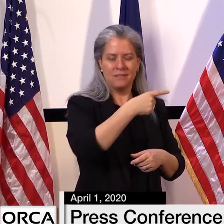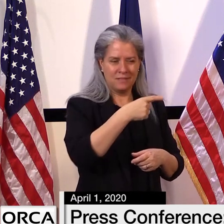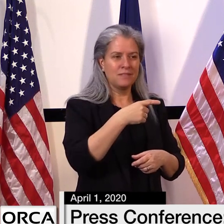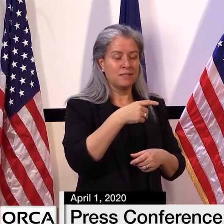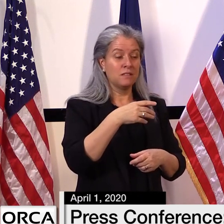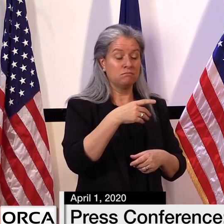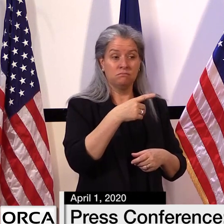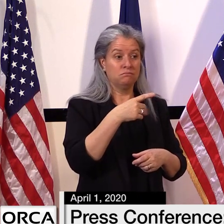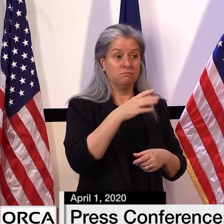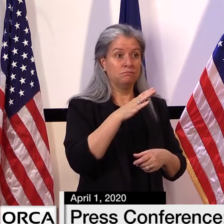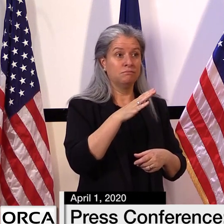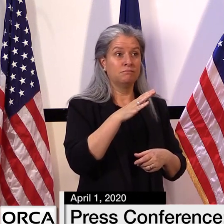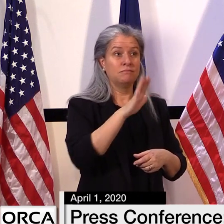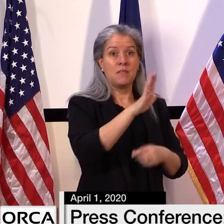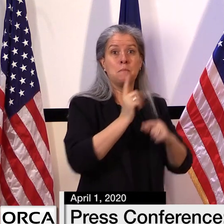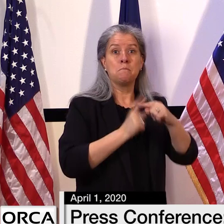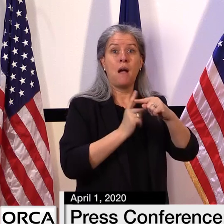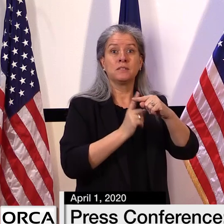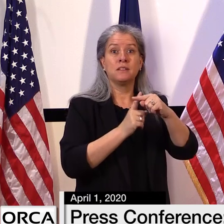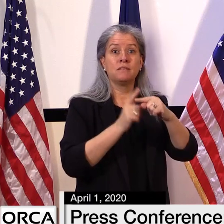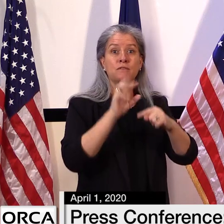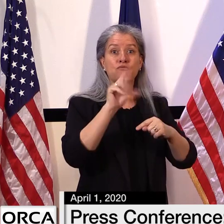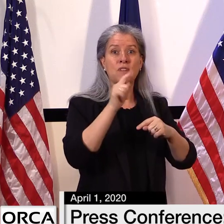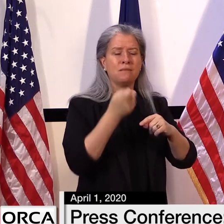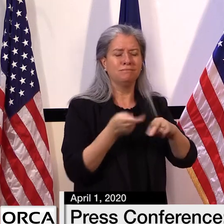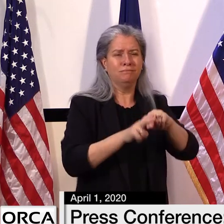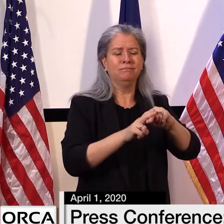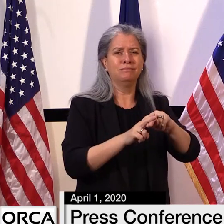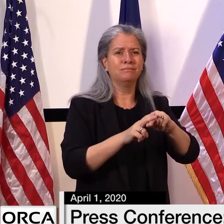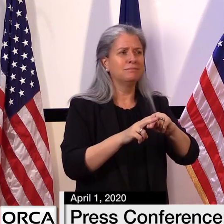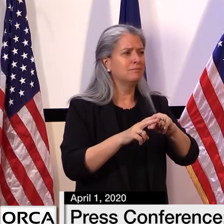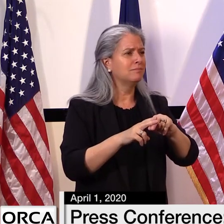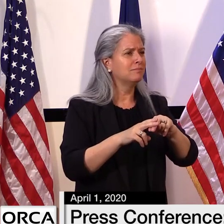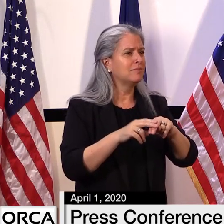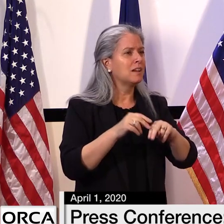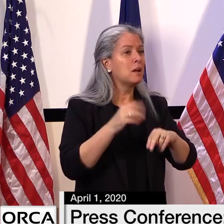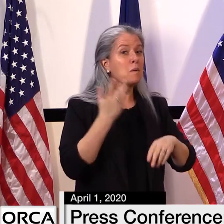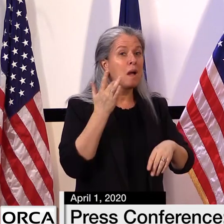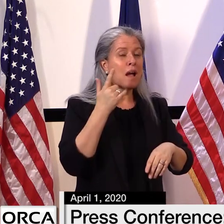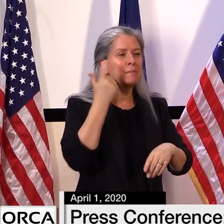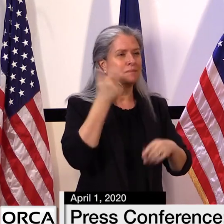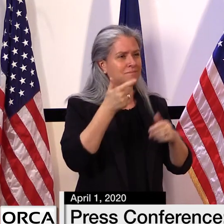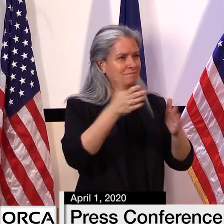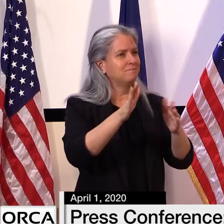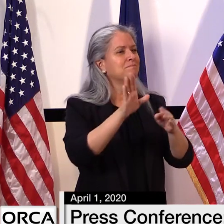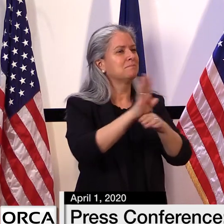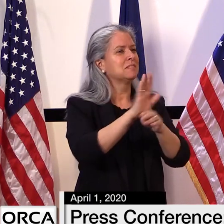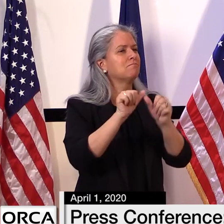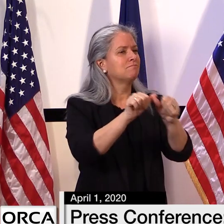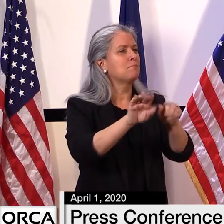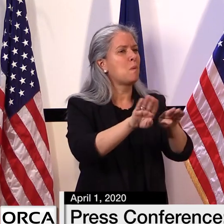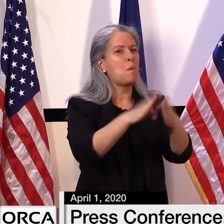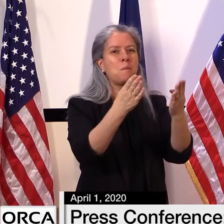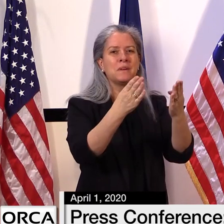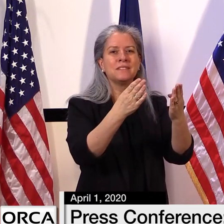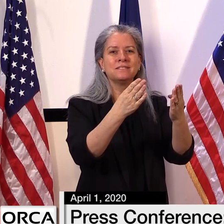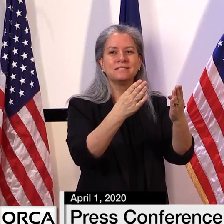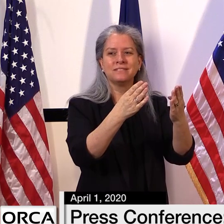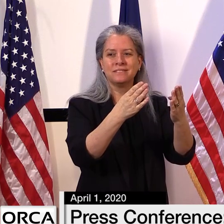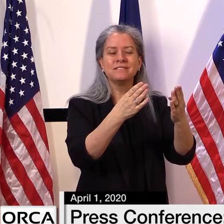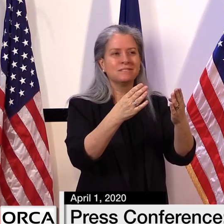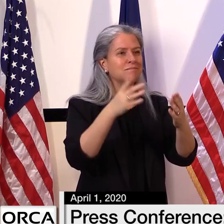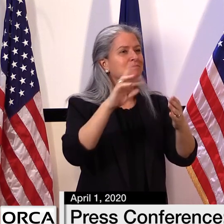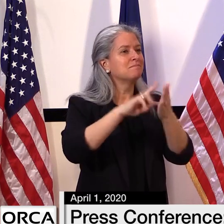their positive rate has increased dramatically because they left a lot of businesses open and left a lot of